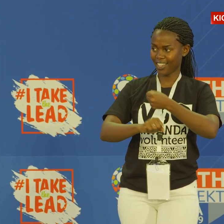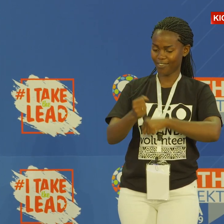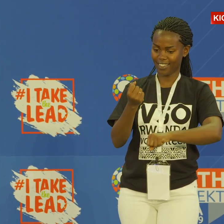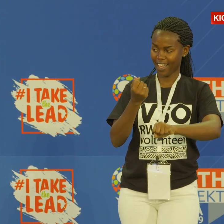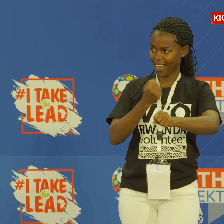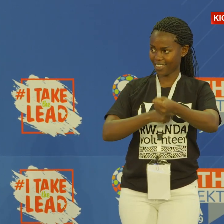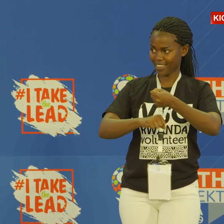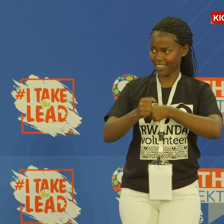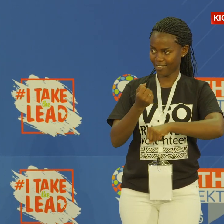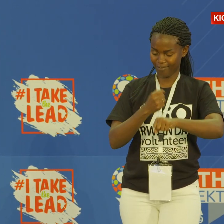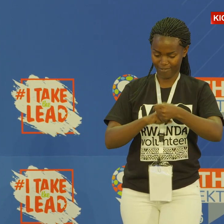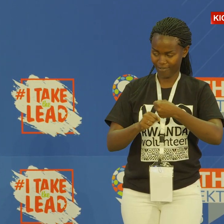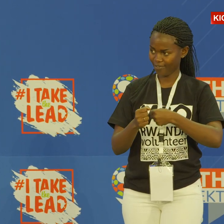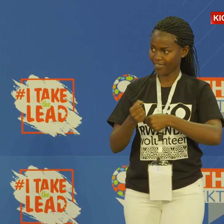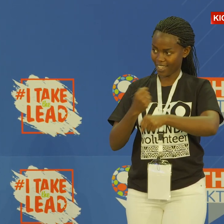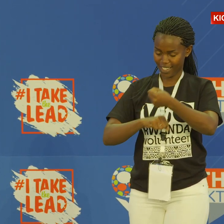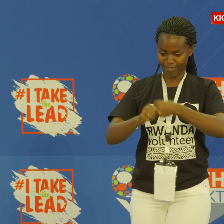abstract about the work we are doing was among